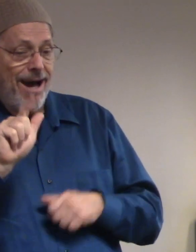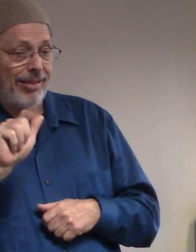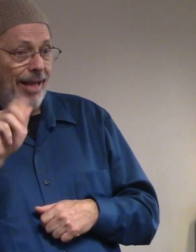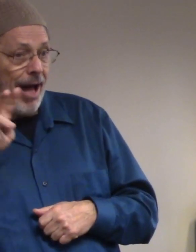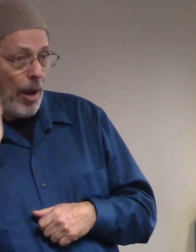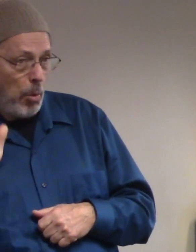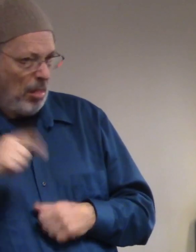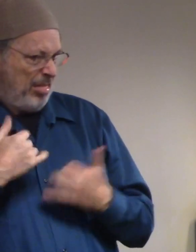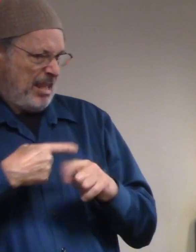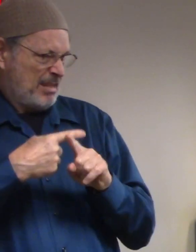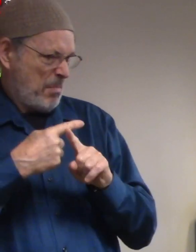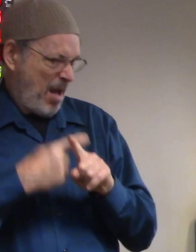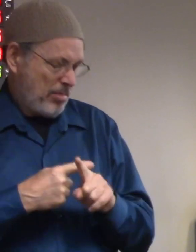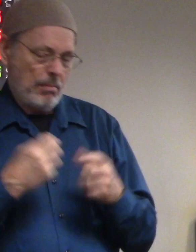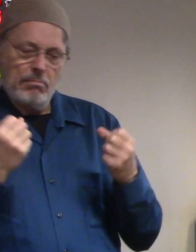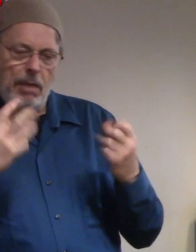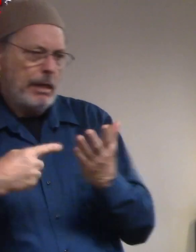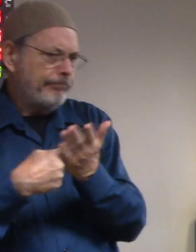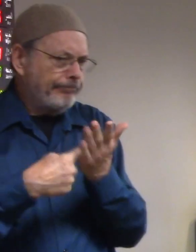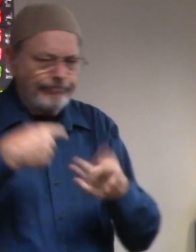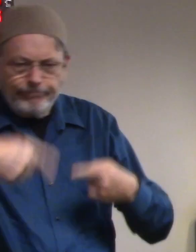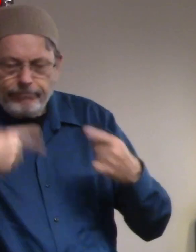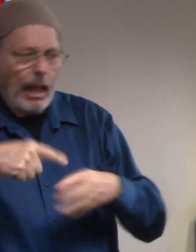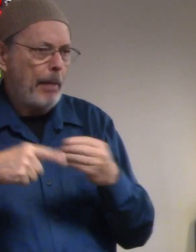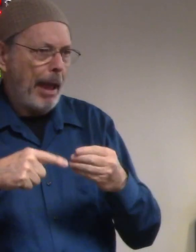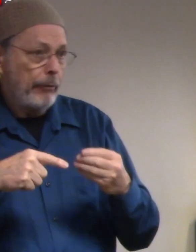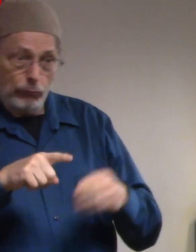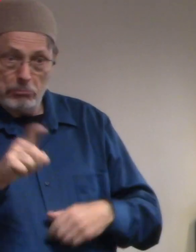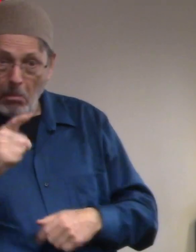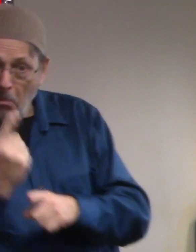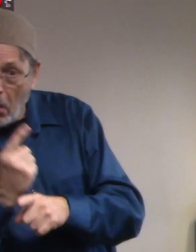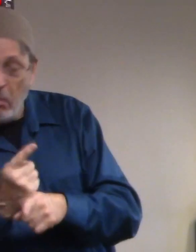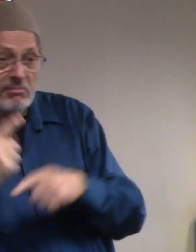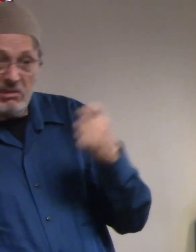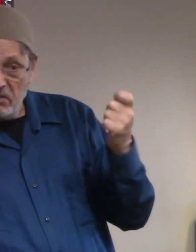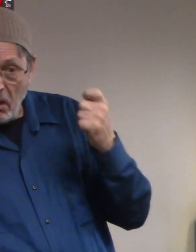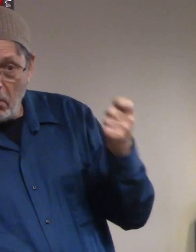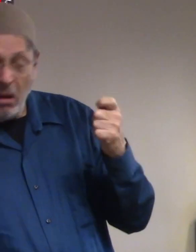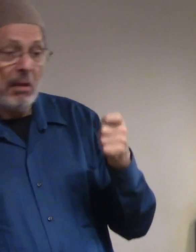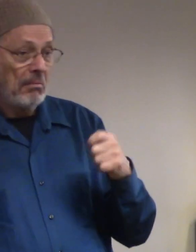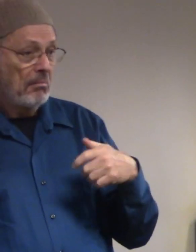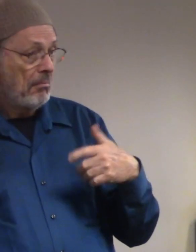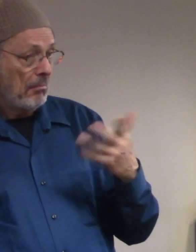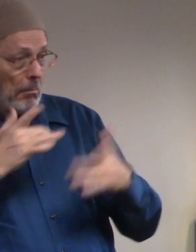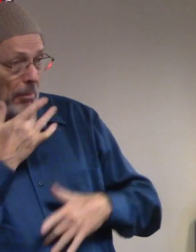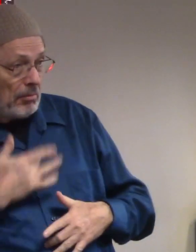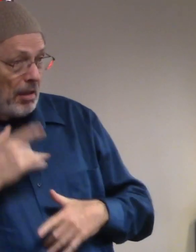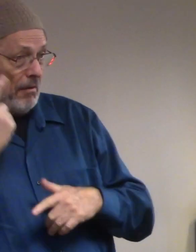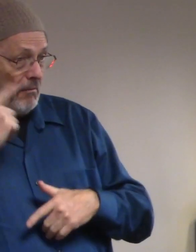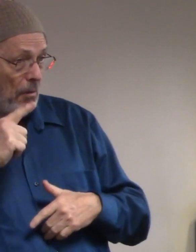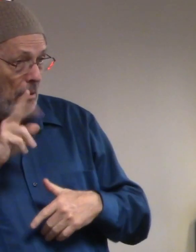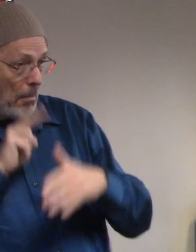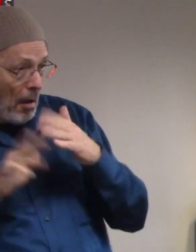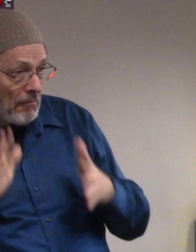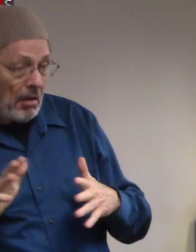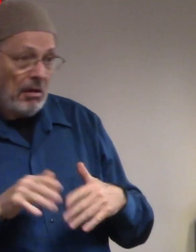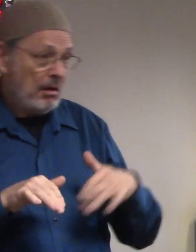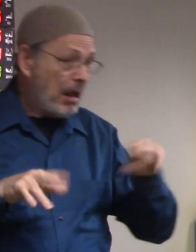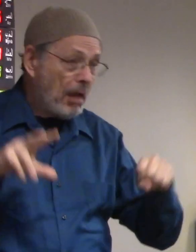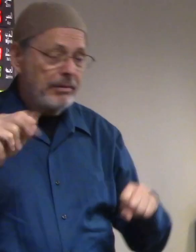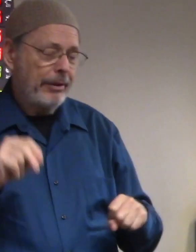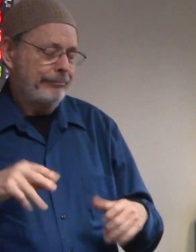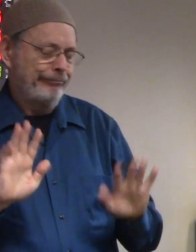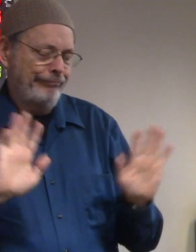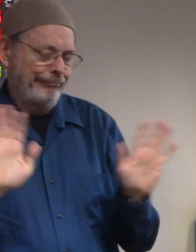about the mawlid of the Prophet sallallahu alaihi wasallam, which this is not the topic that I will be discussing. But one thing that I did